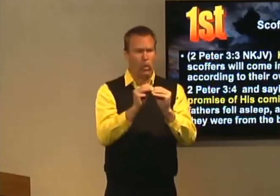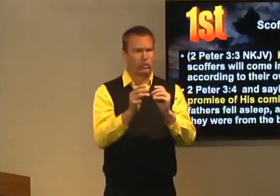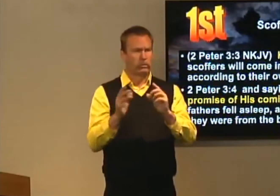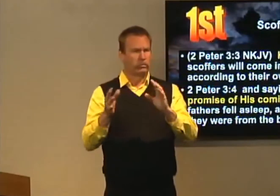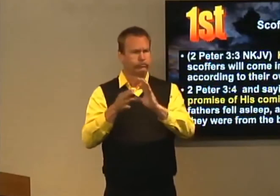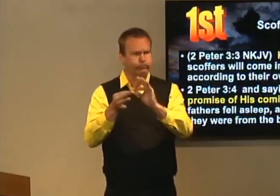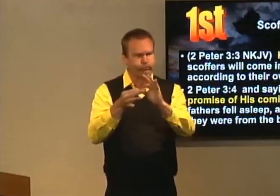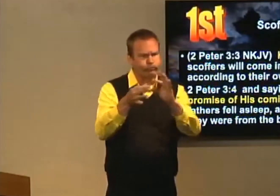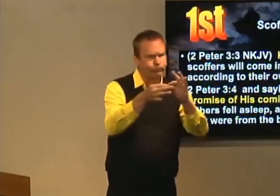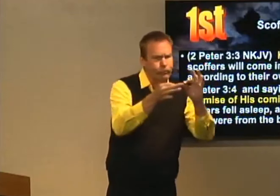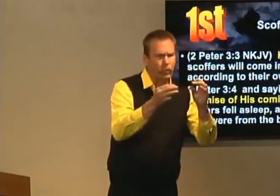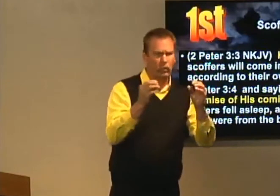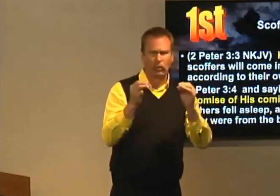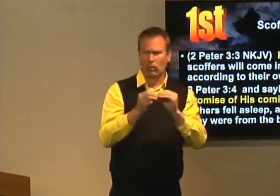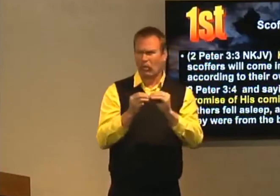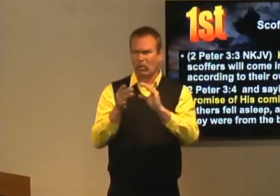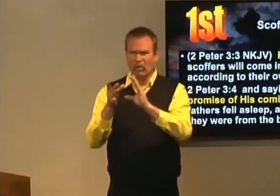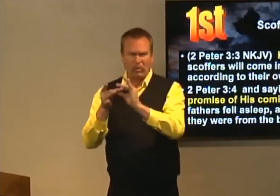So in 2 Peter,